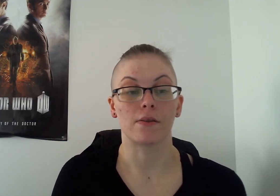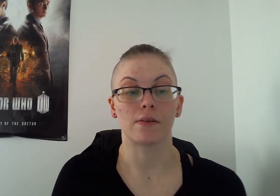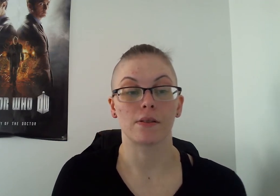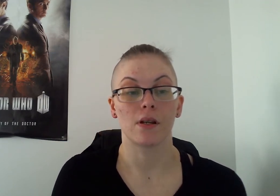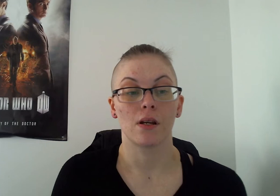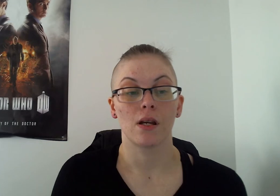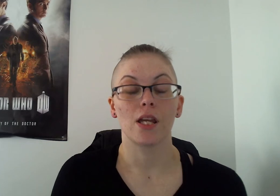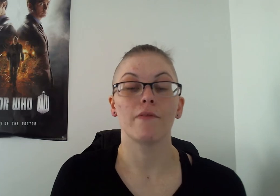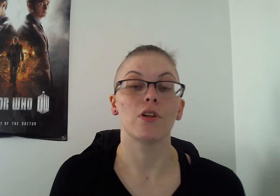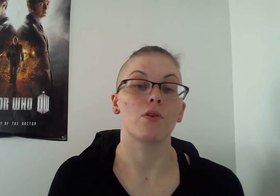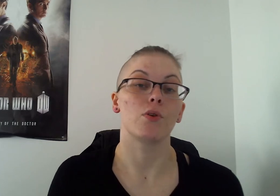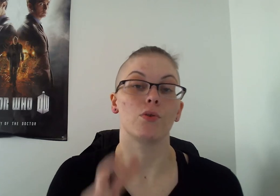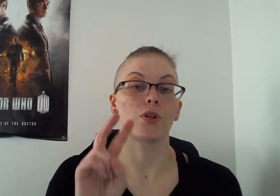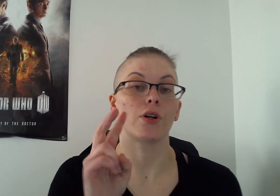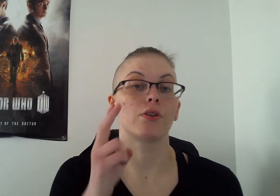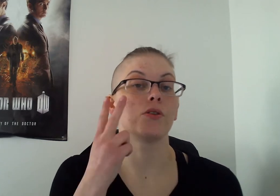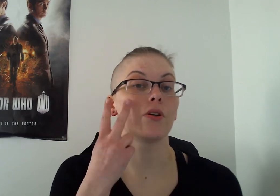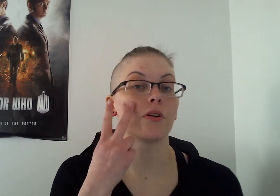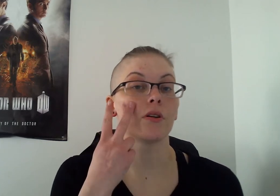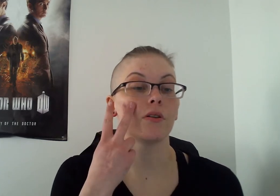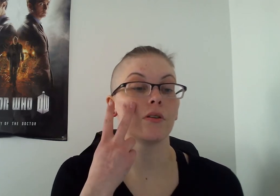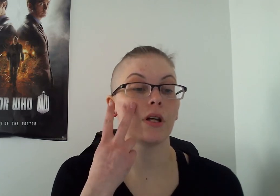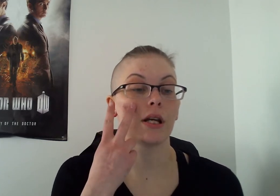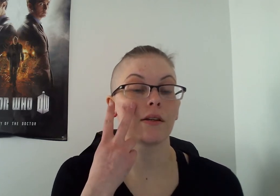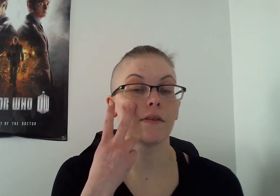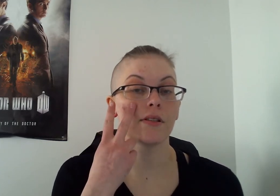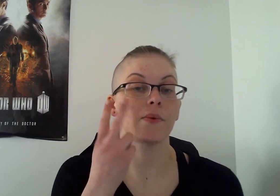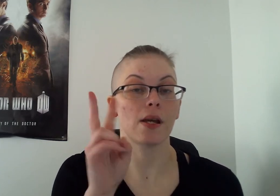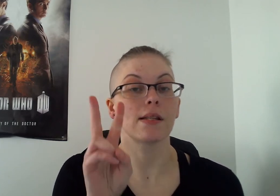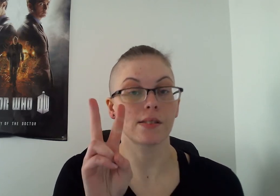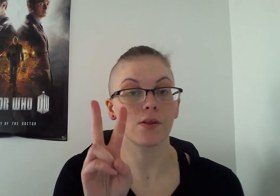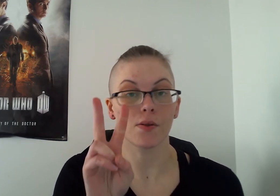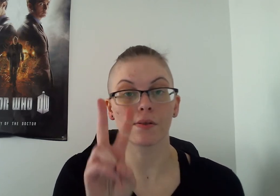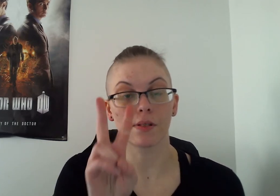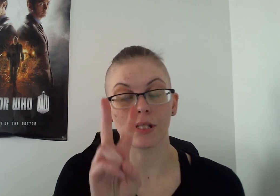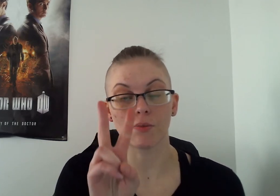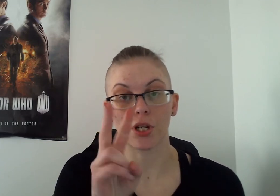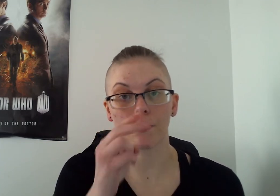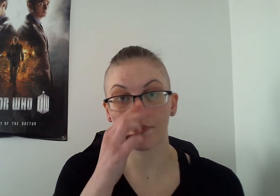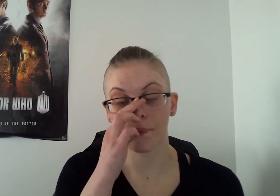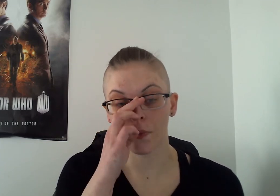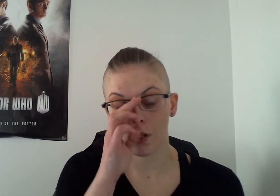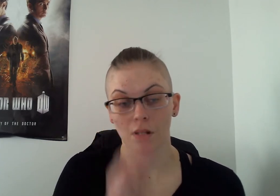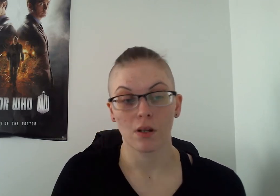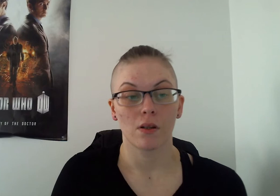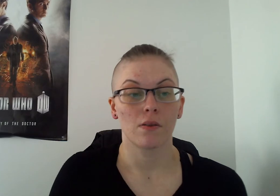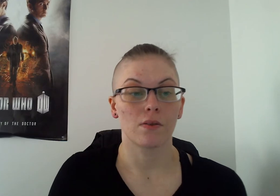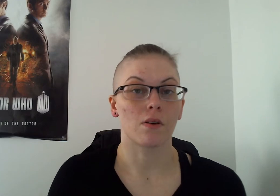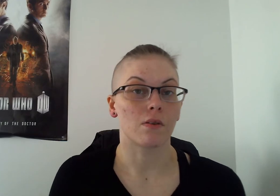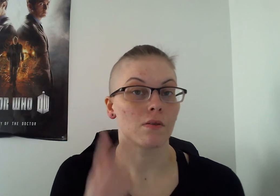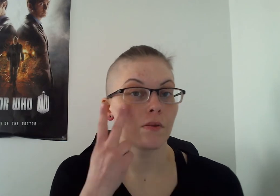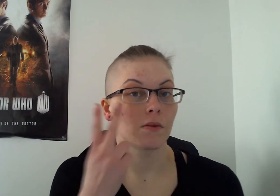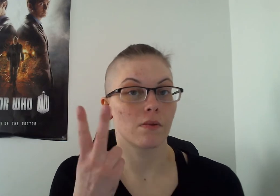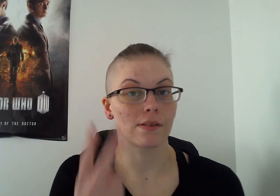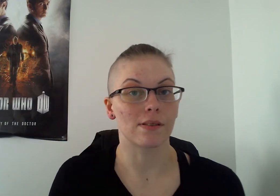because even though you turn your hand this way, it's still using the same shape. So this is